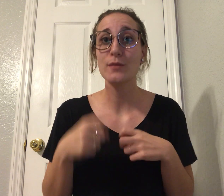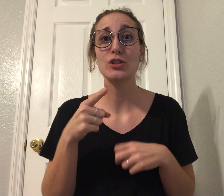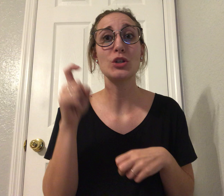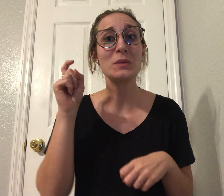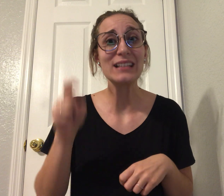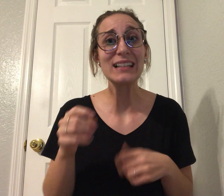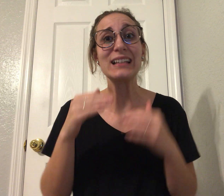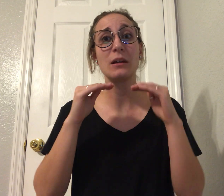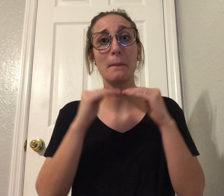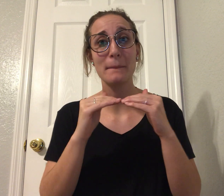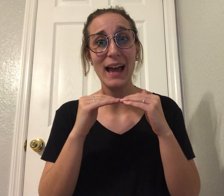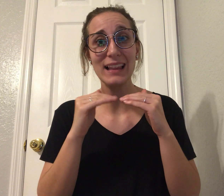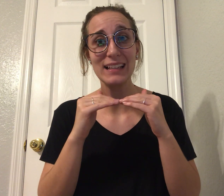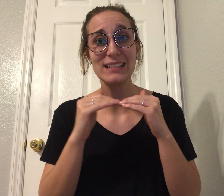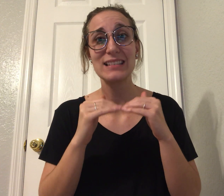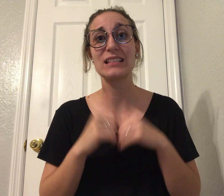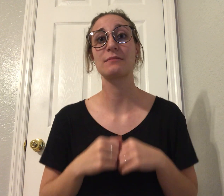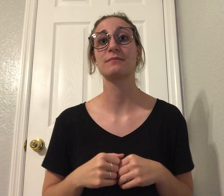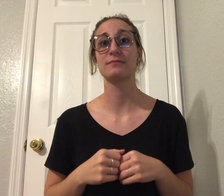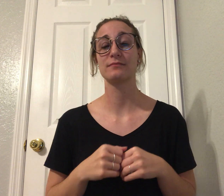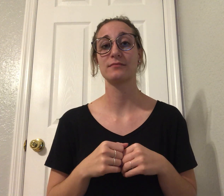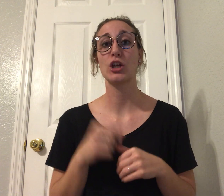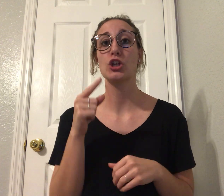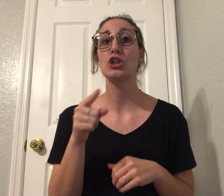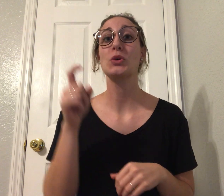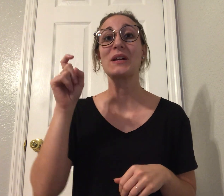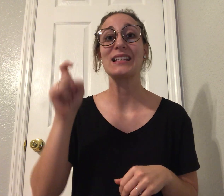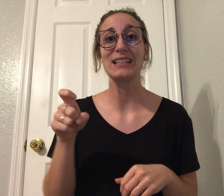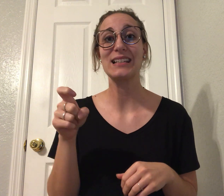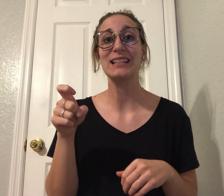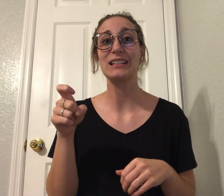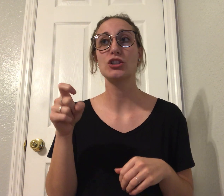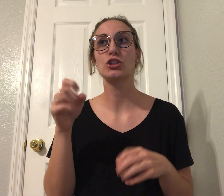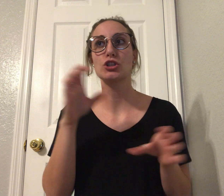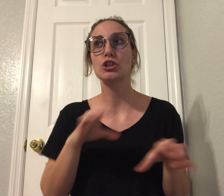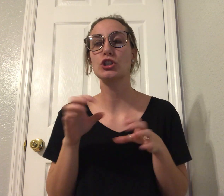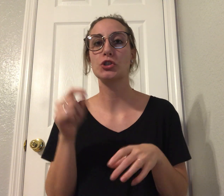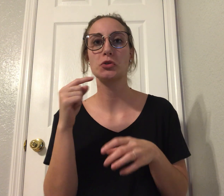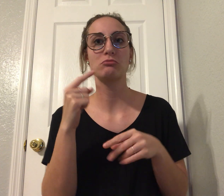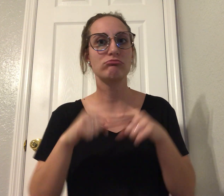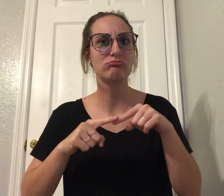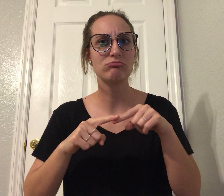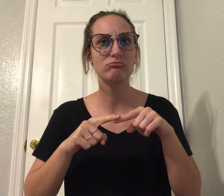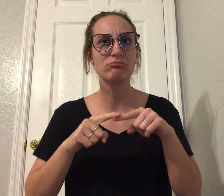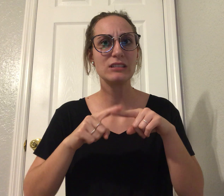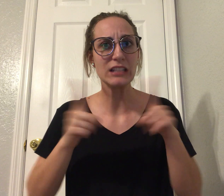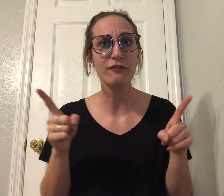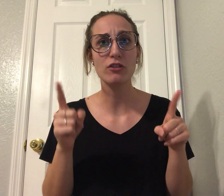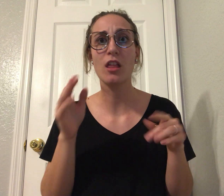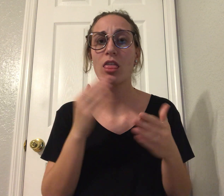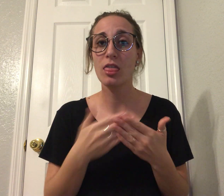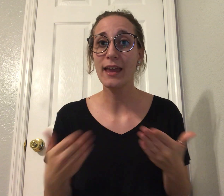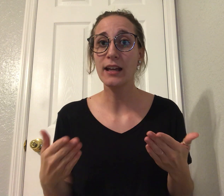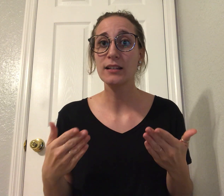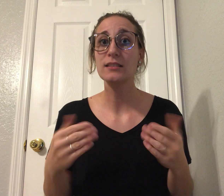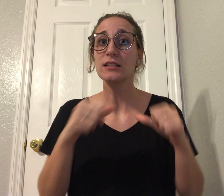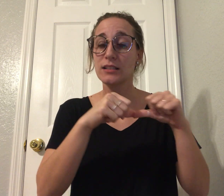do many different things consistently. And these are those things. And